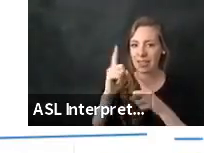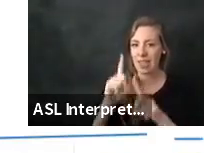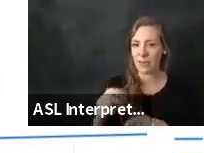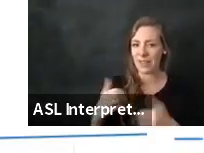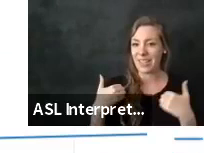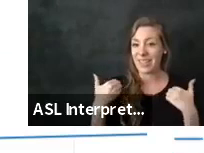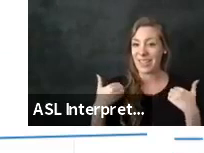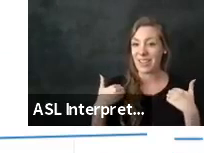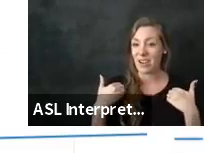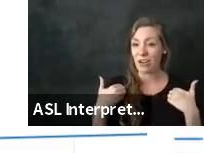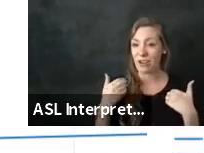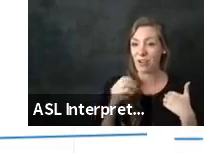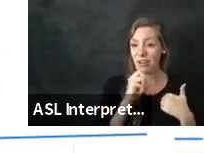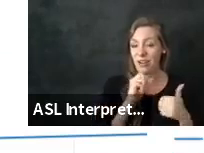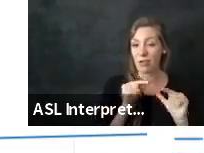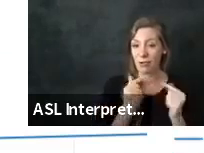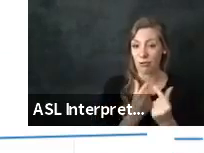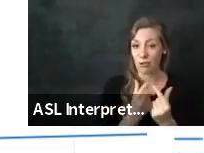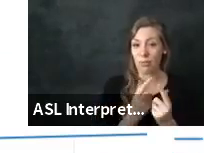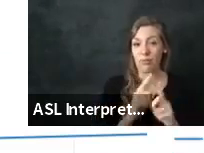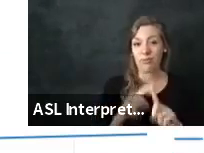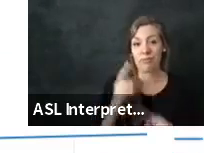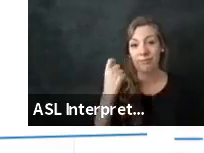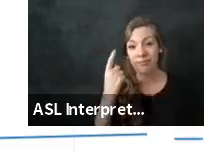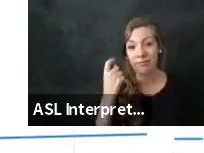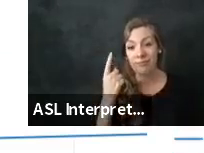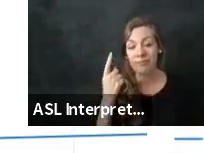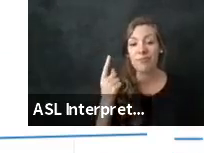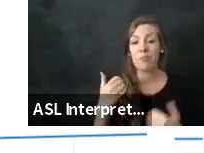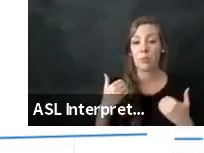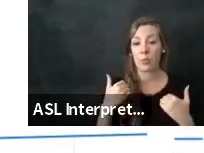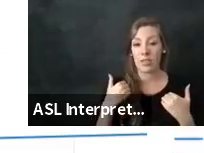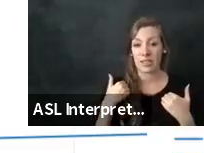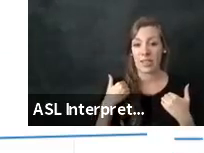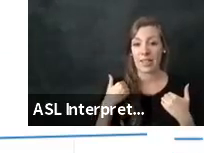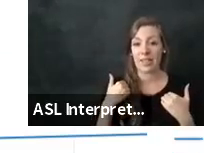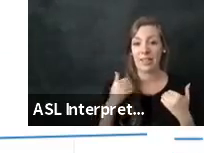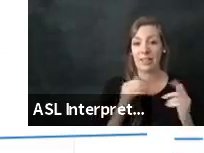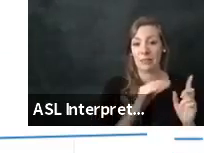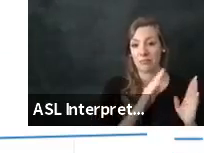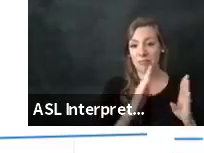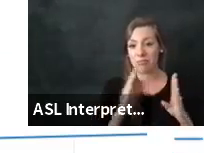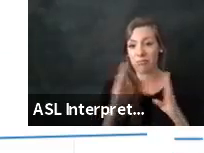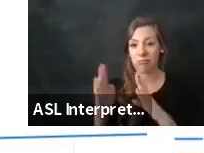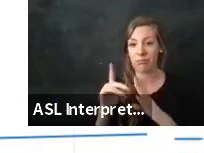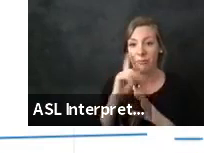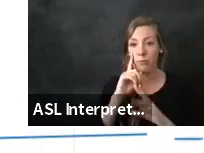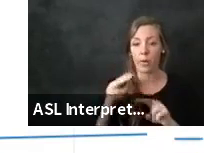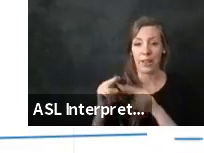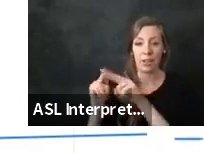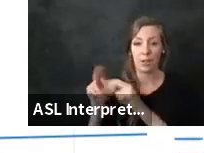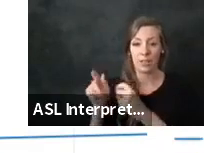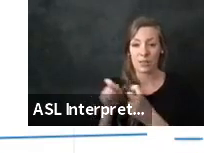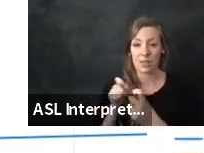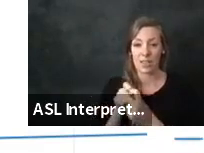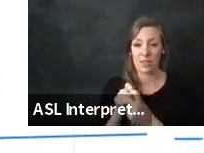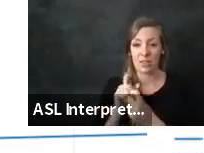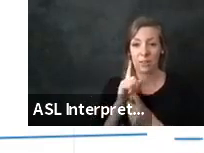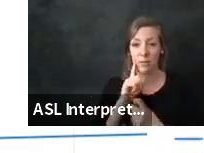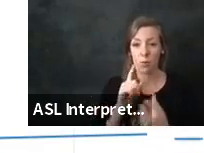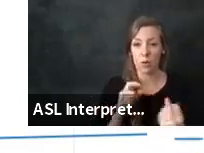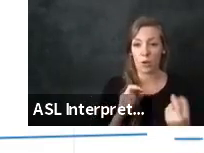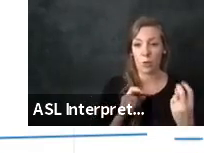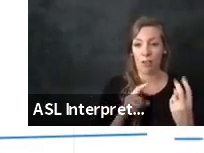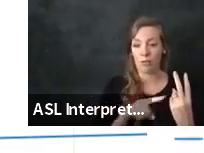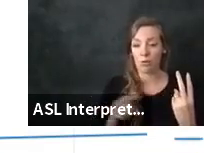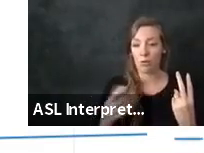age groups. However, we are seeing positive trends in terms of increases, particularly in the 12 to 15-year-old age